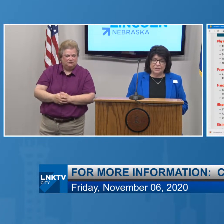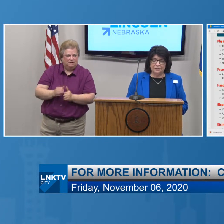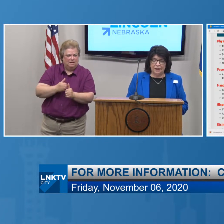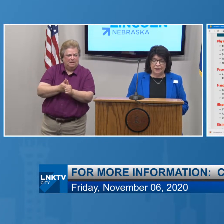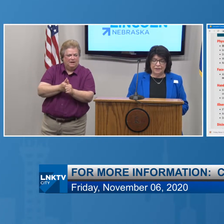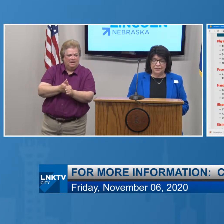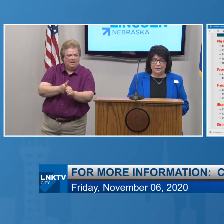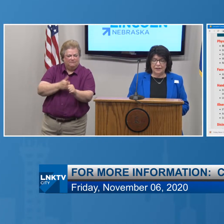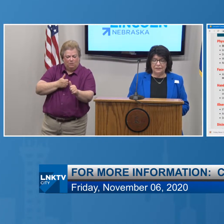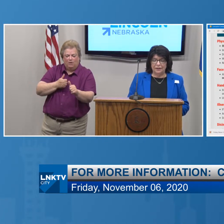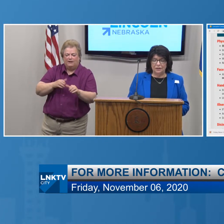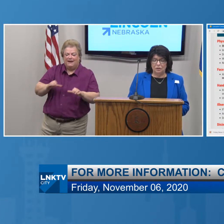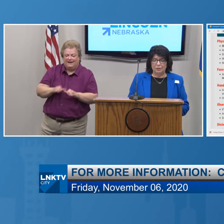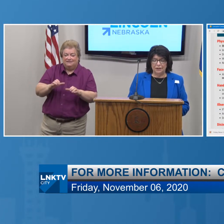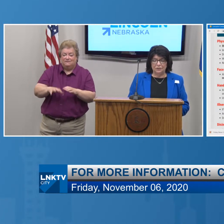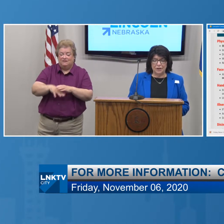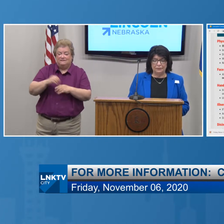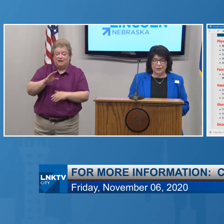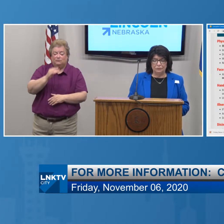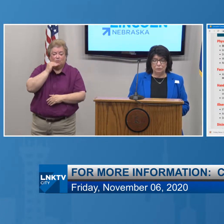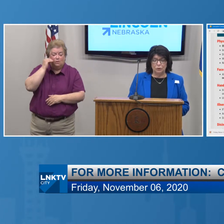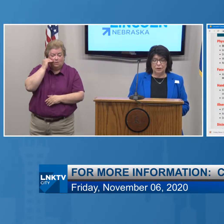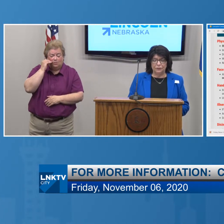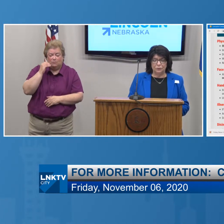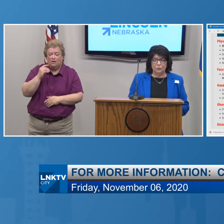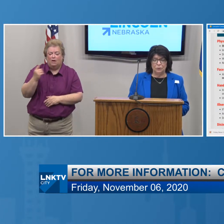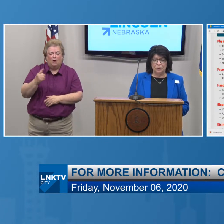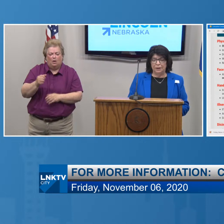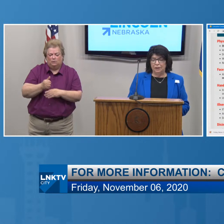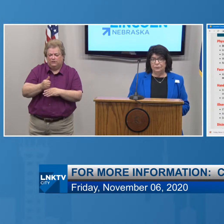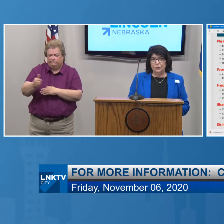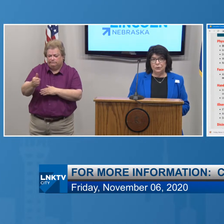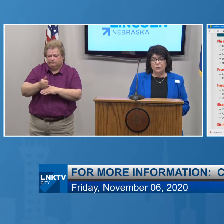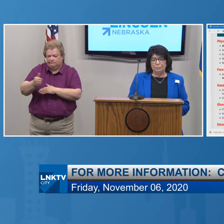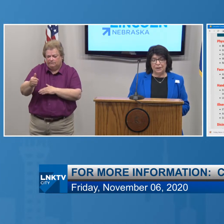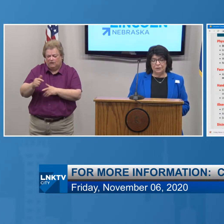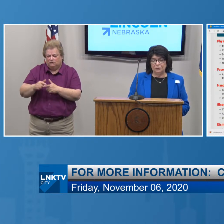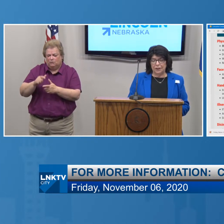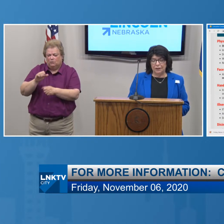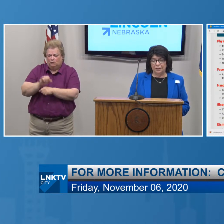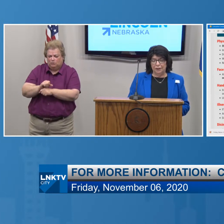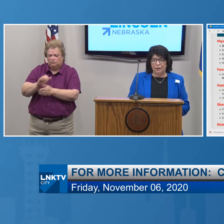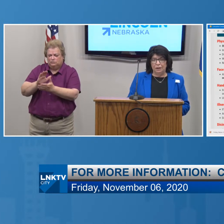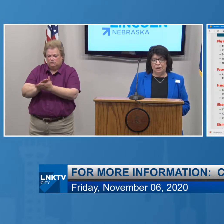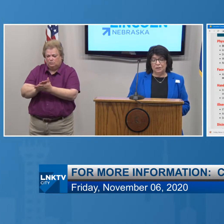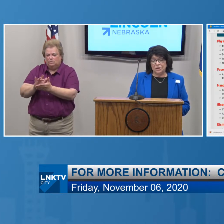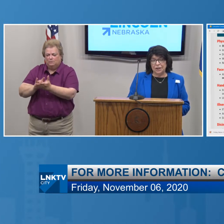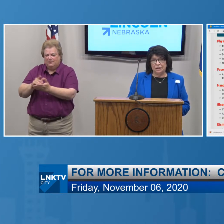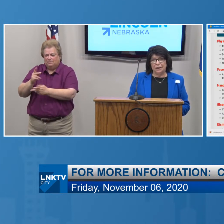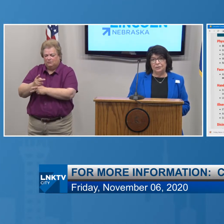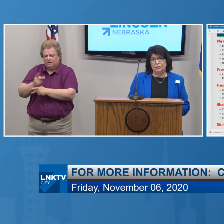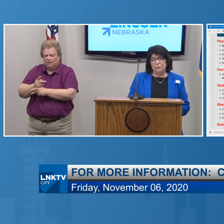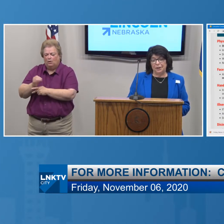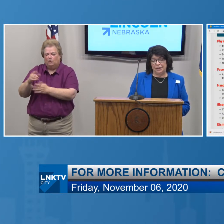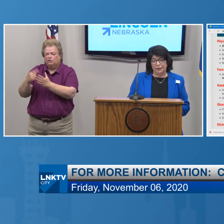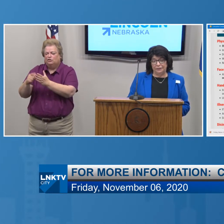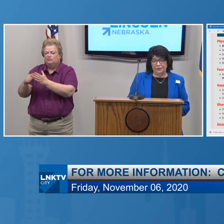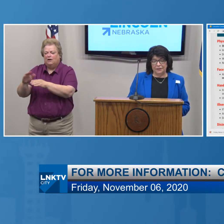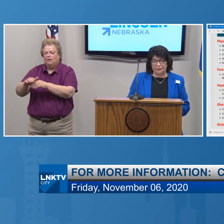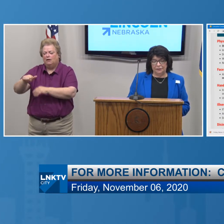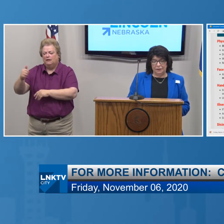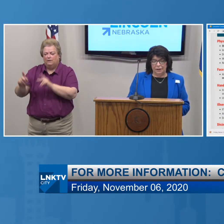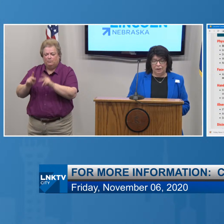Avoid activities outside the home unless traveling for work, school, food, medical care, are to check on others who may